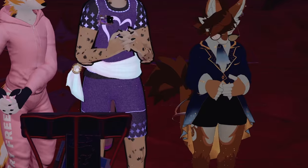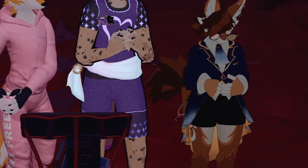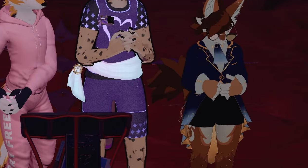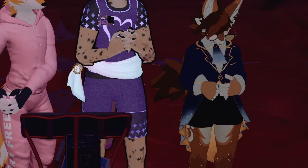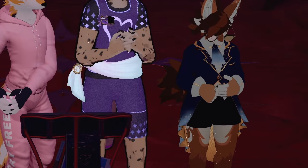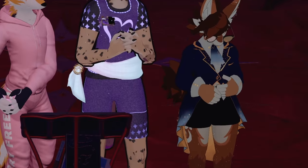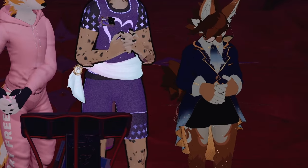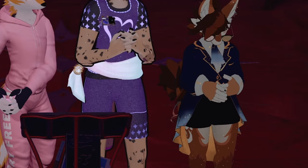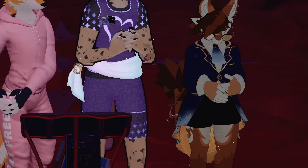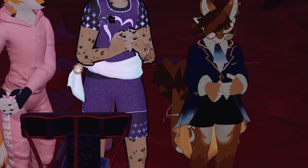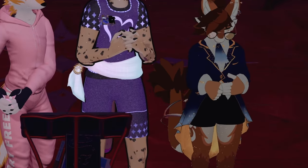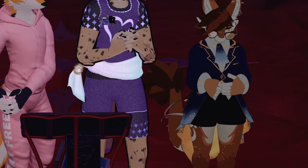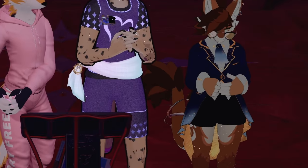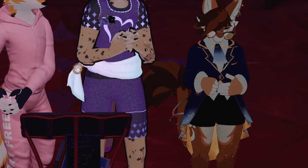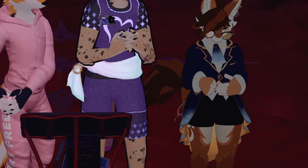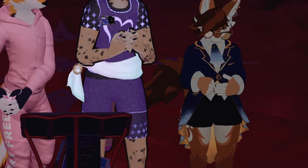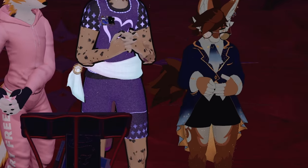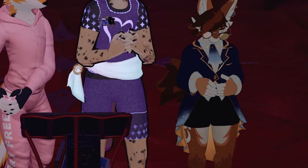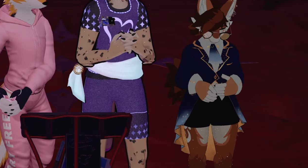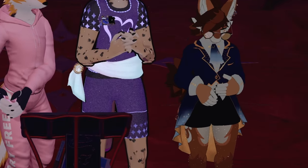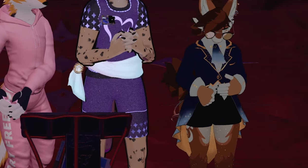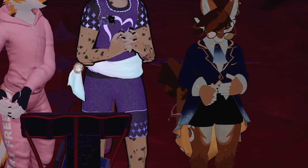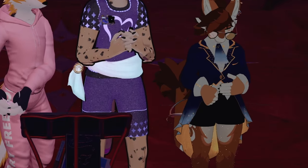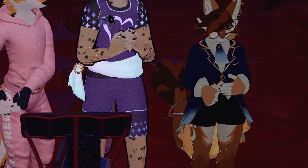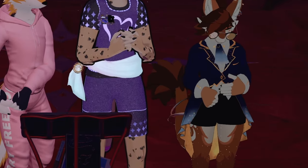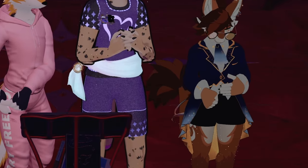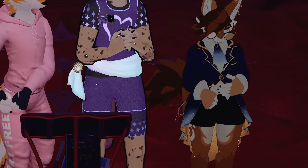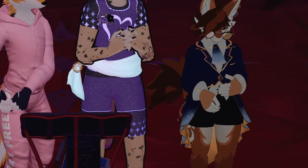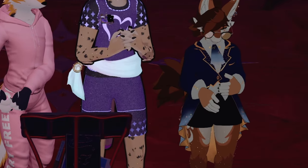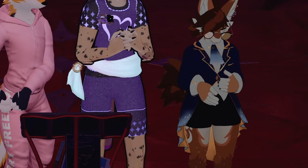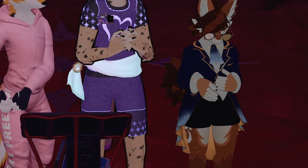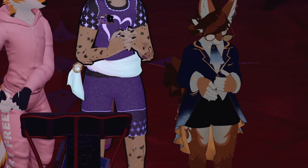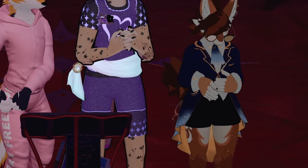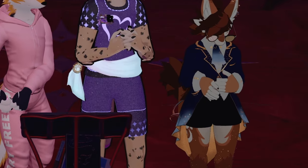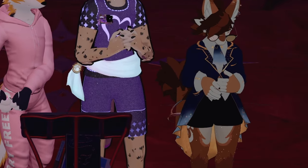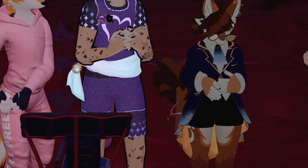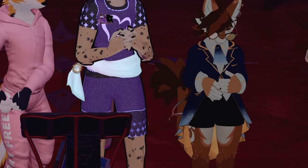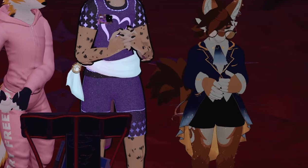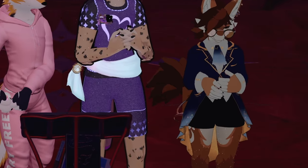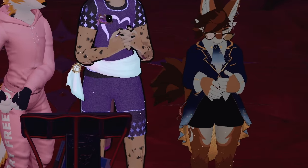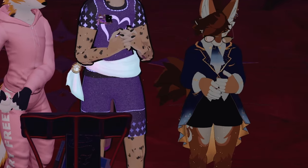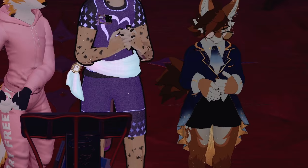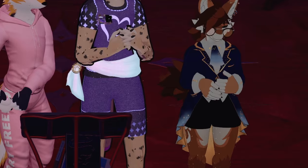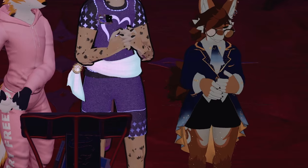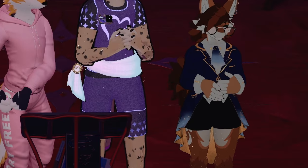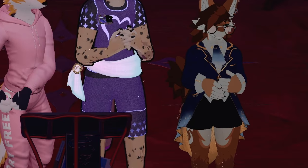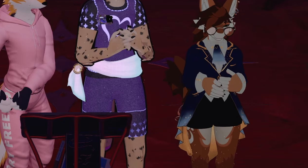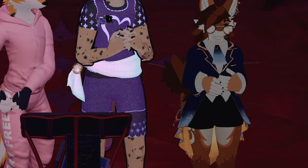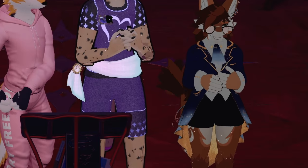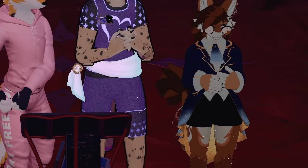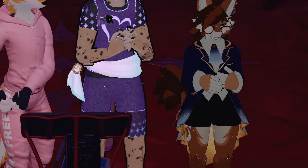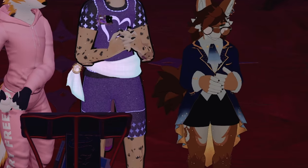i5UCC. They also had the gestures that come along with this, and